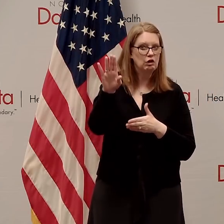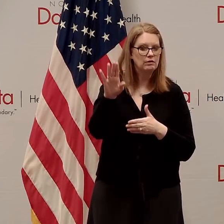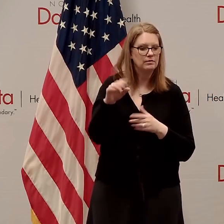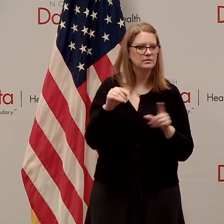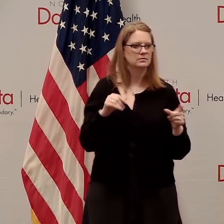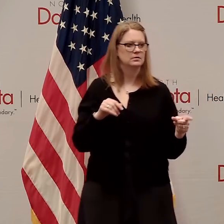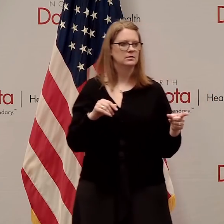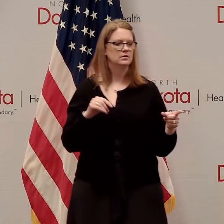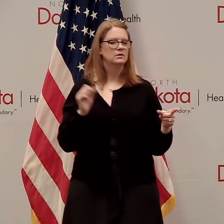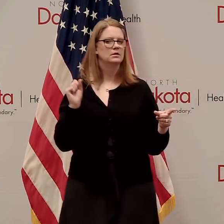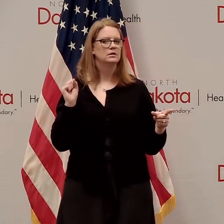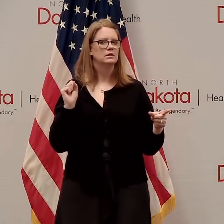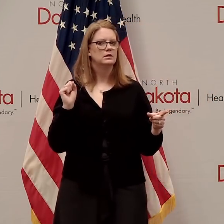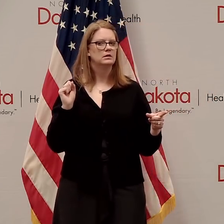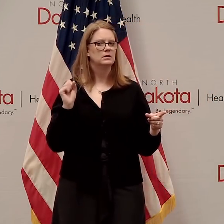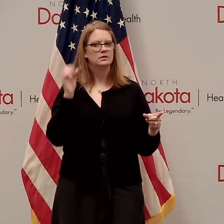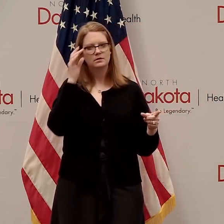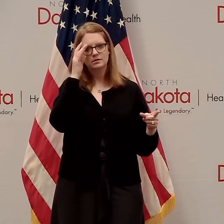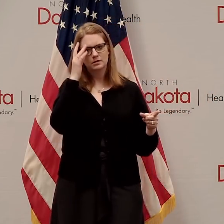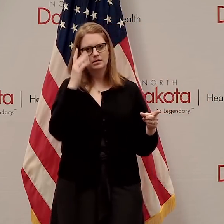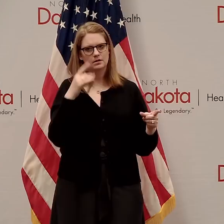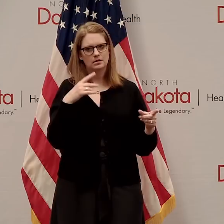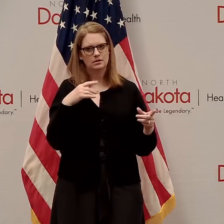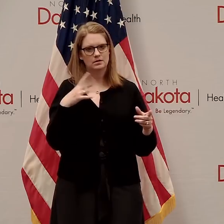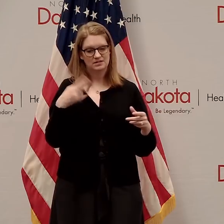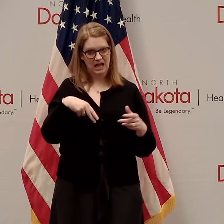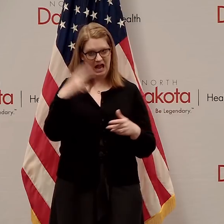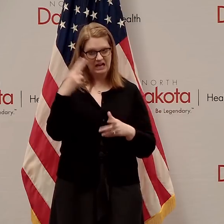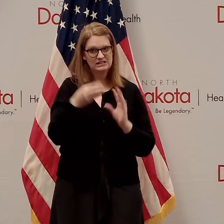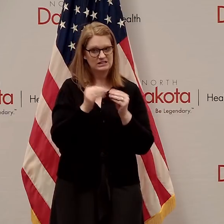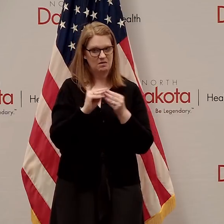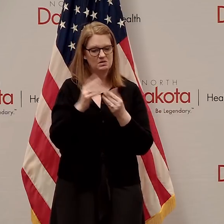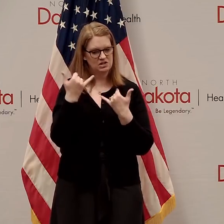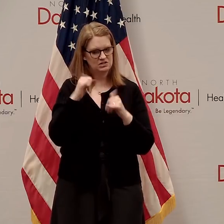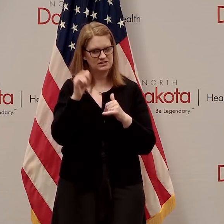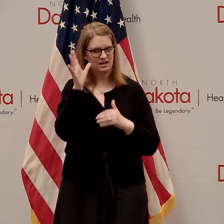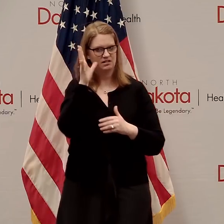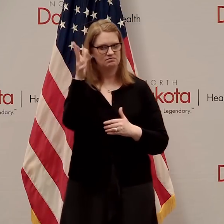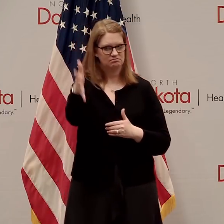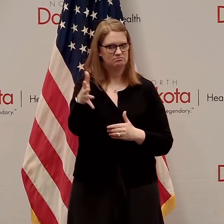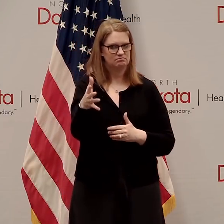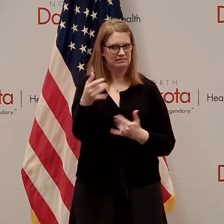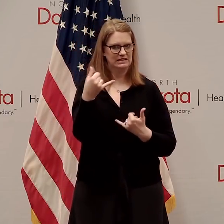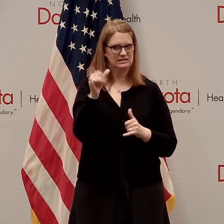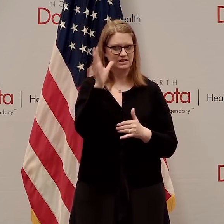that our biggest days of cases are still ahead of us, not behind us.